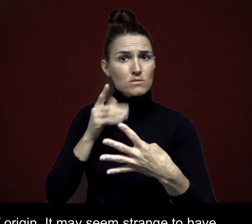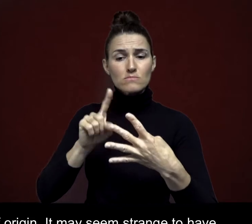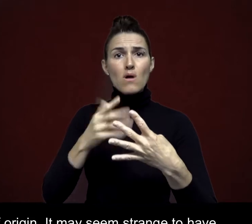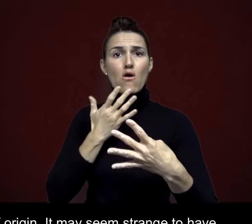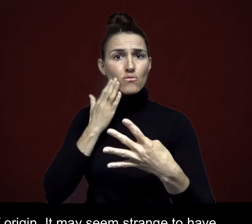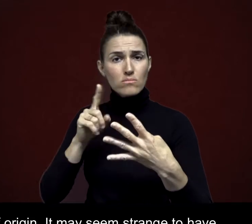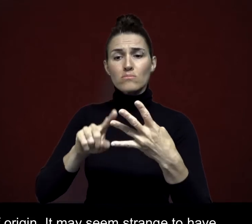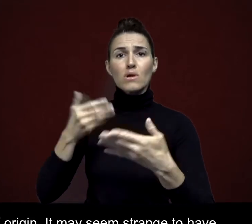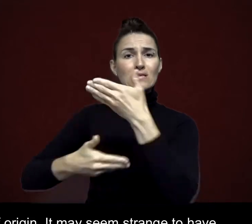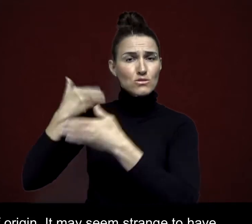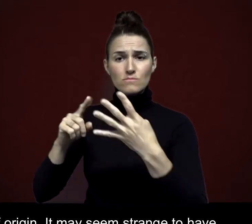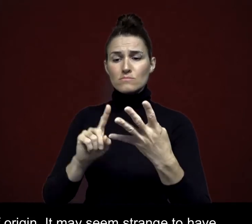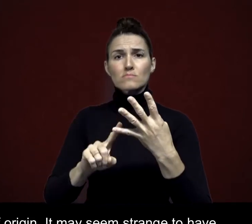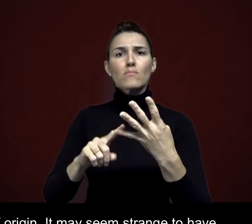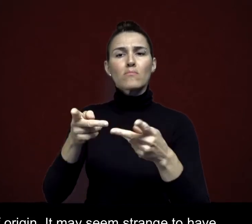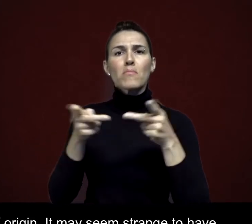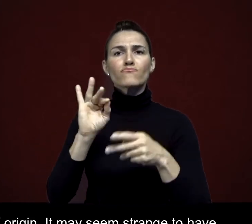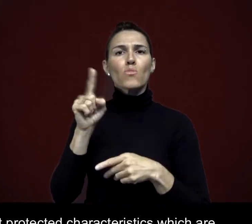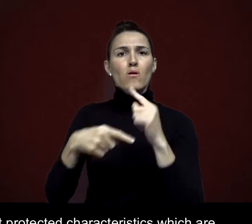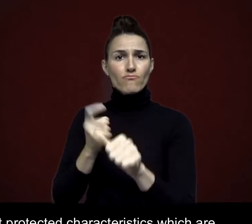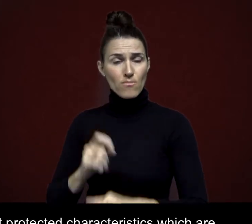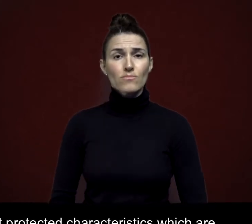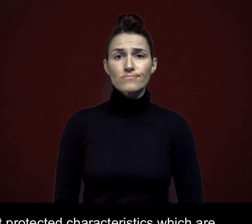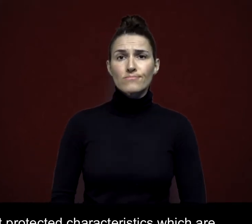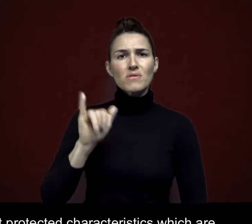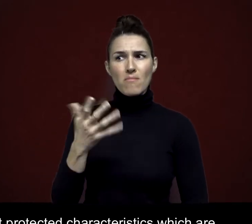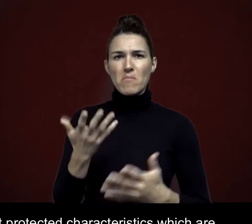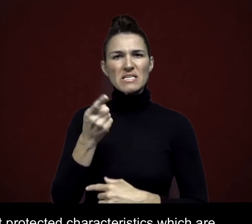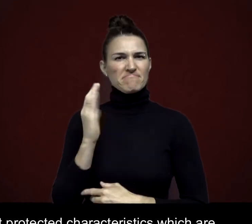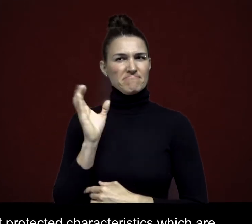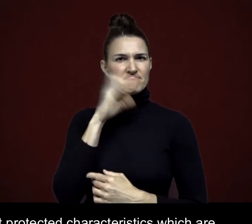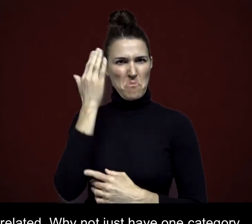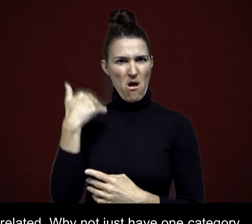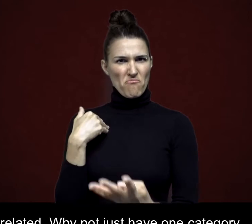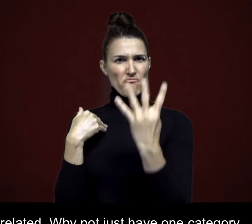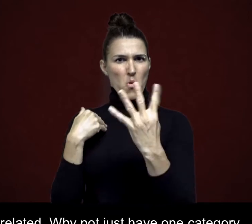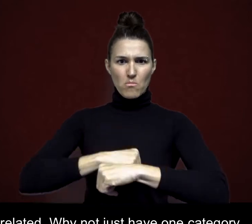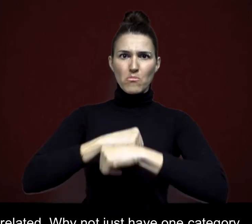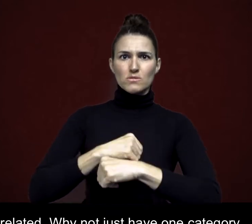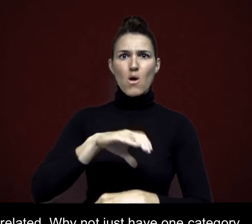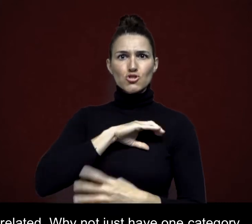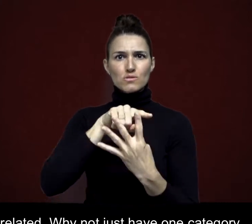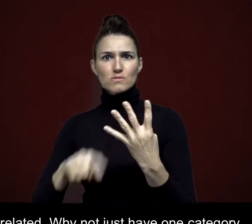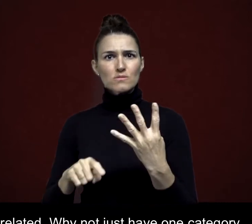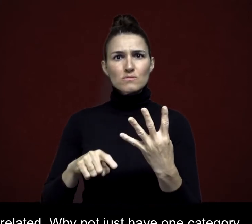origin. It may seem strange to have 4 different protected characteristics which are also closely related. Why not just have